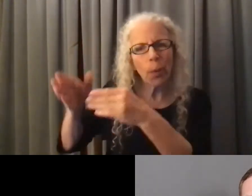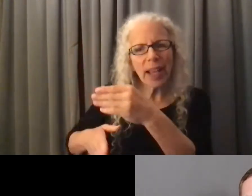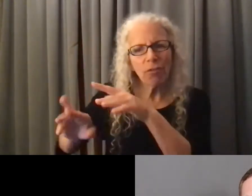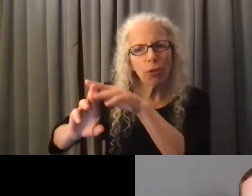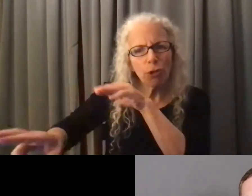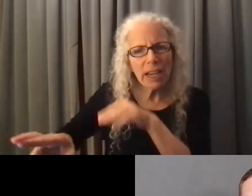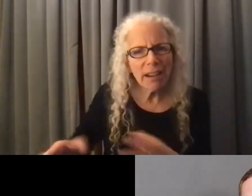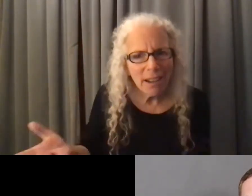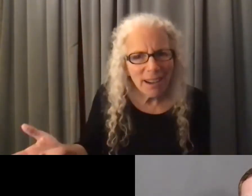So